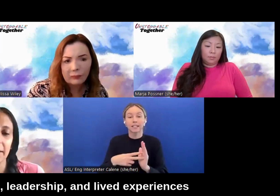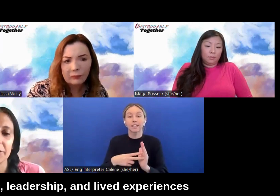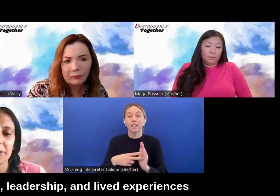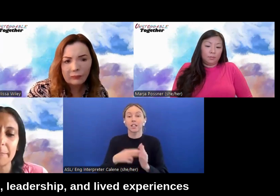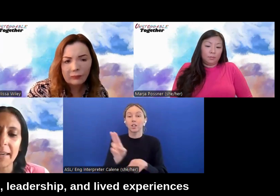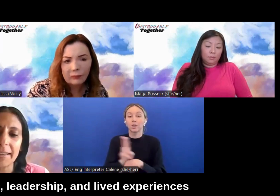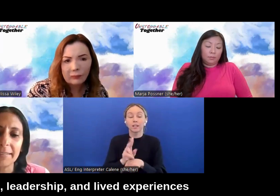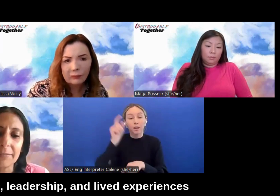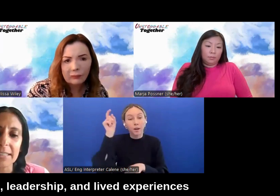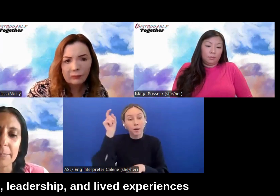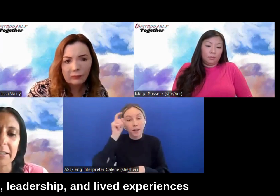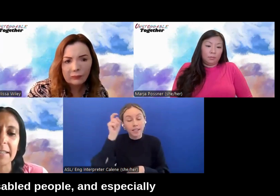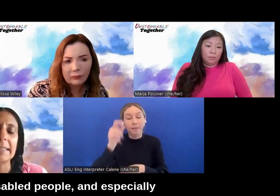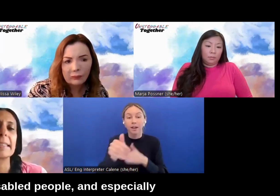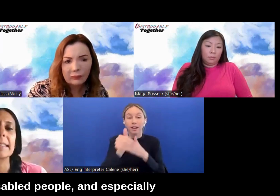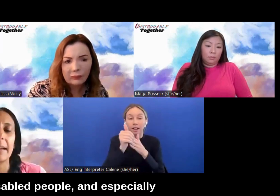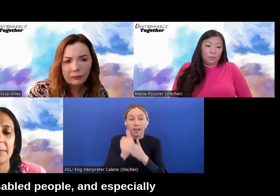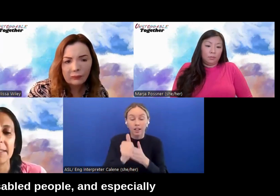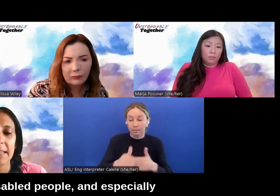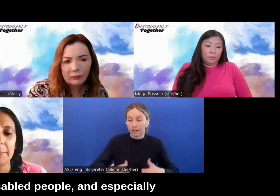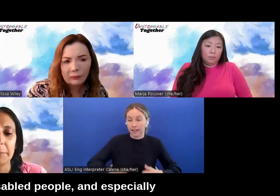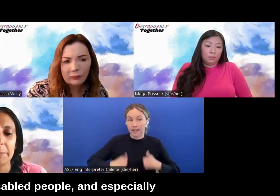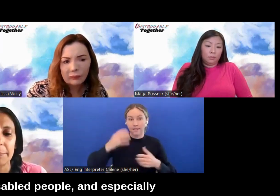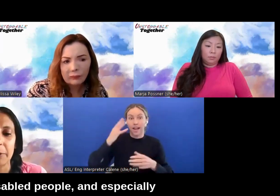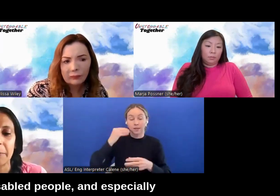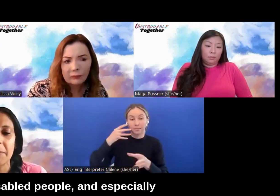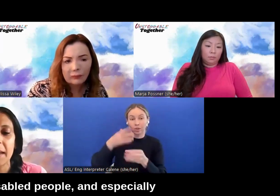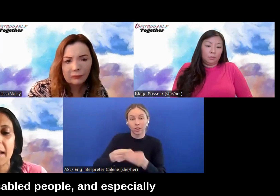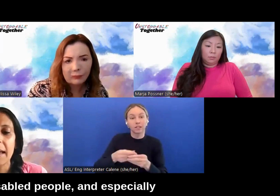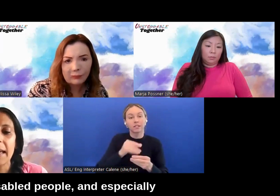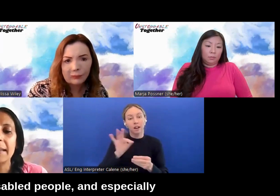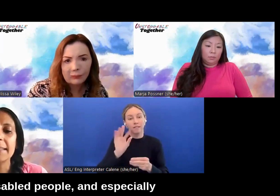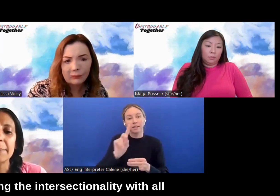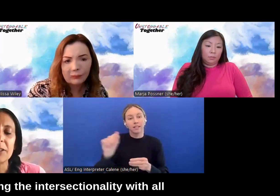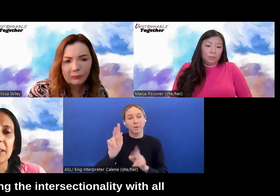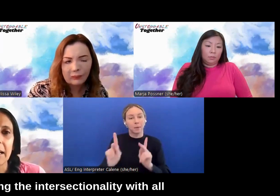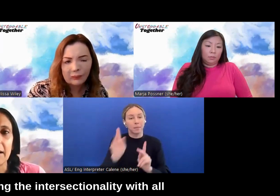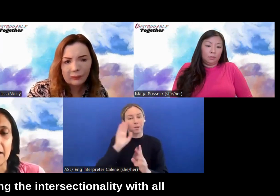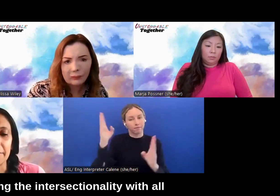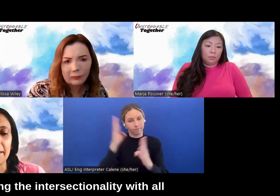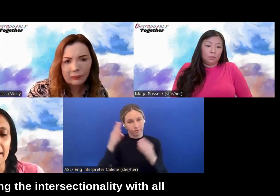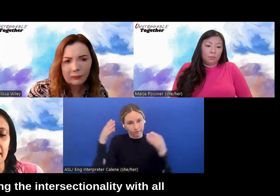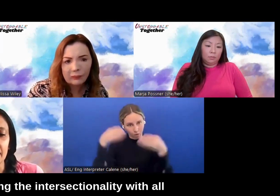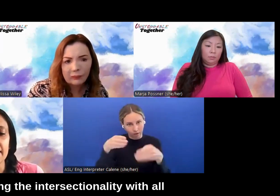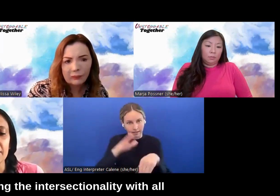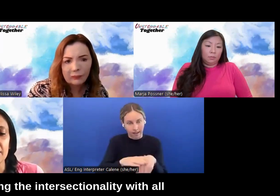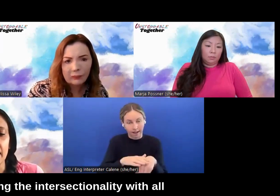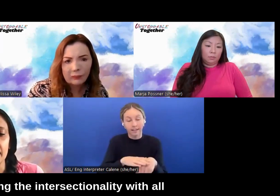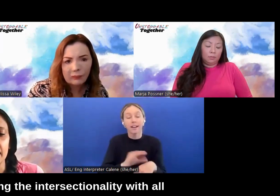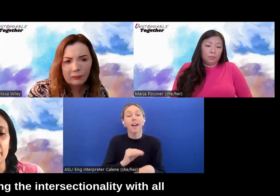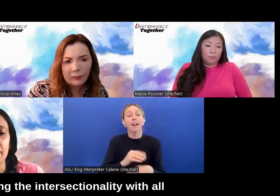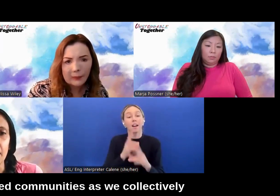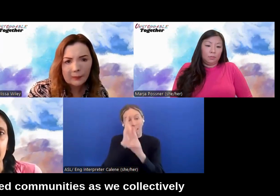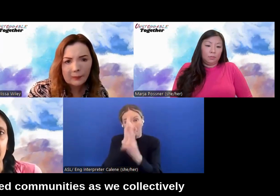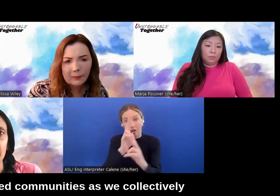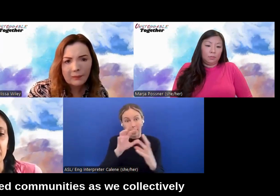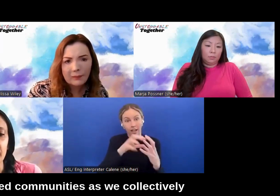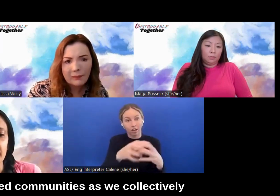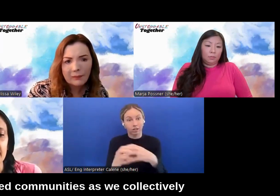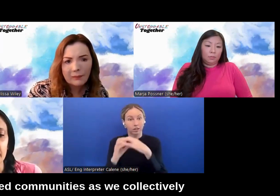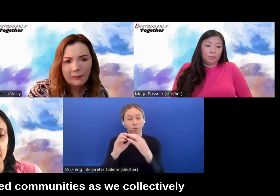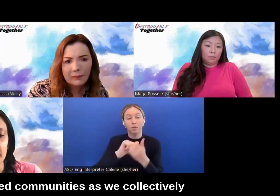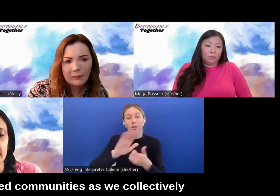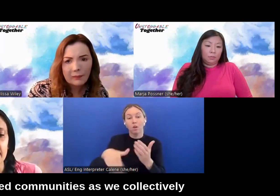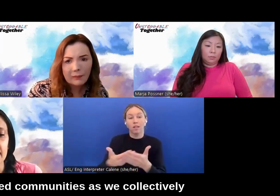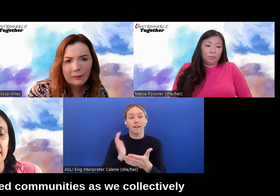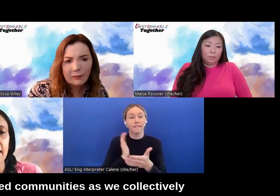wisdom, leadership, and lived experiences of disabled people, and especially honoring the intersectionality with all